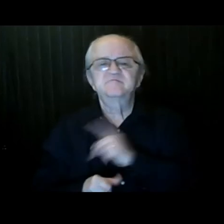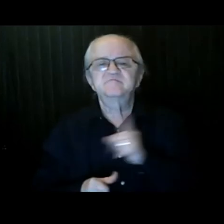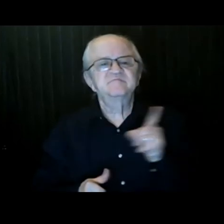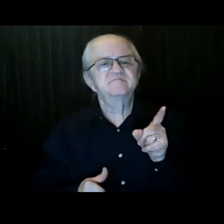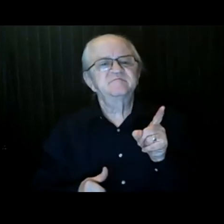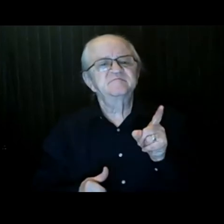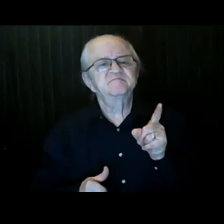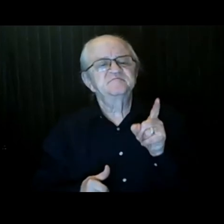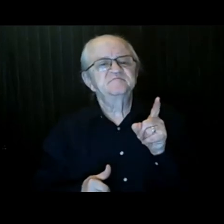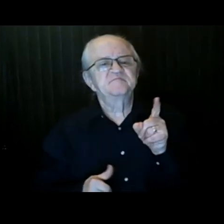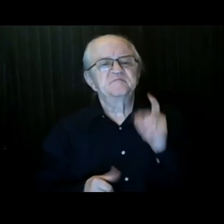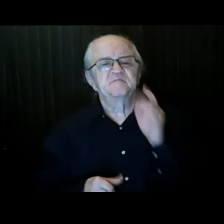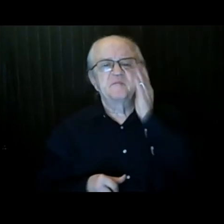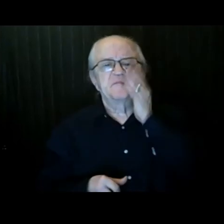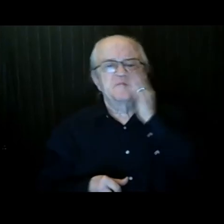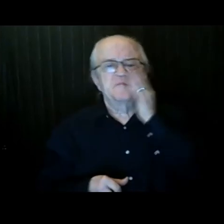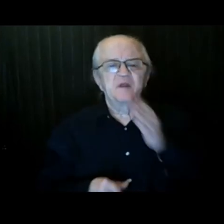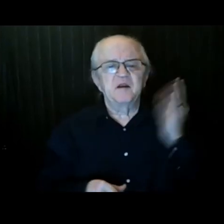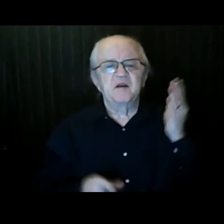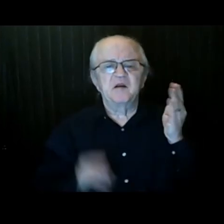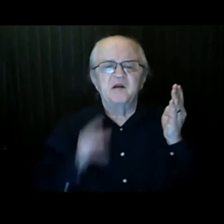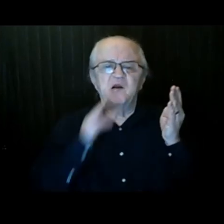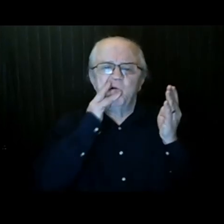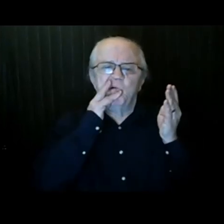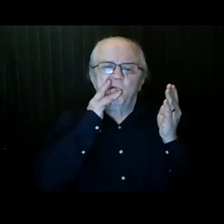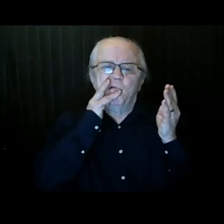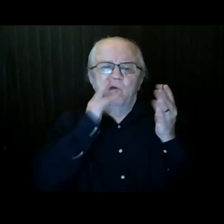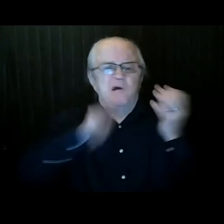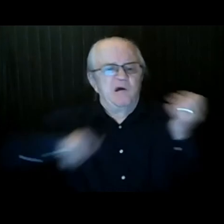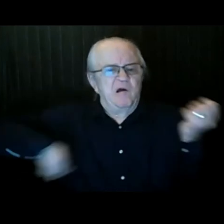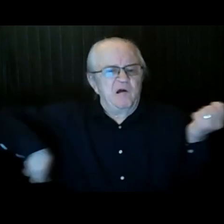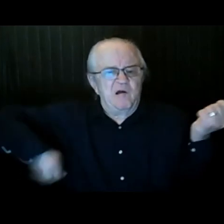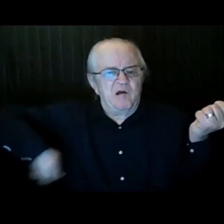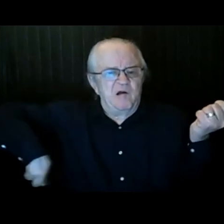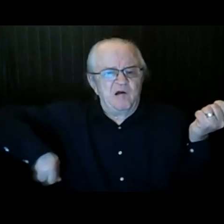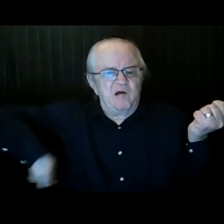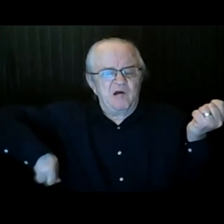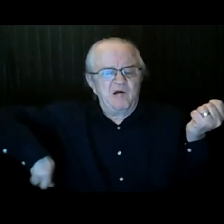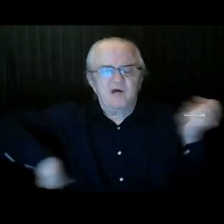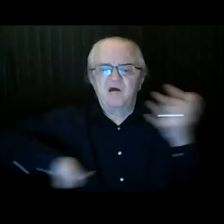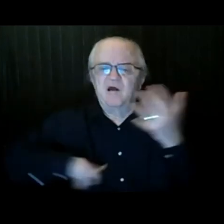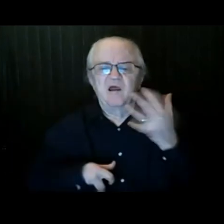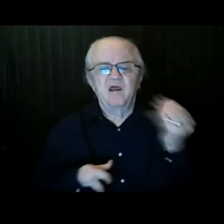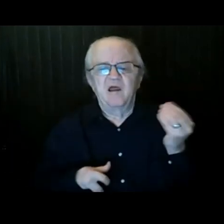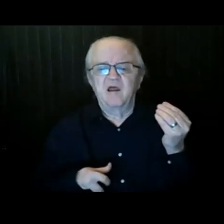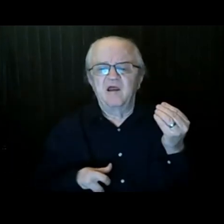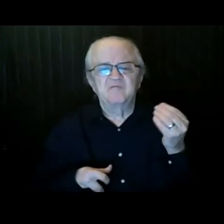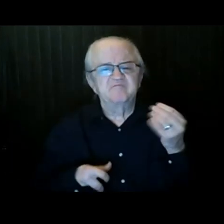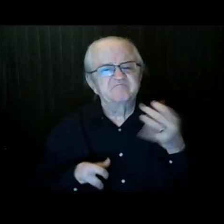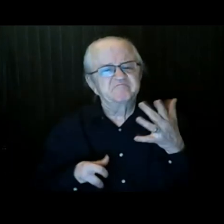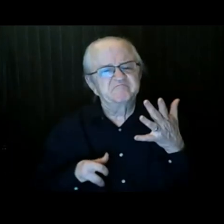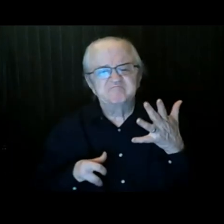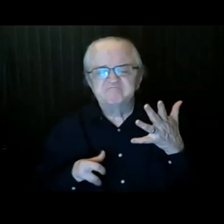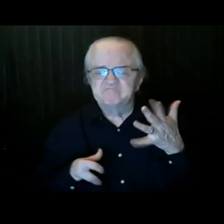have a beer in one hand and a cigarette in his mouth and a pool cue in his other hand. And he would just rule in